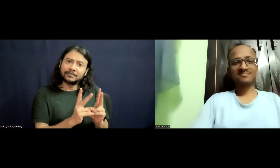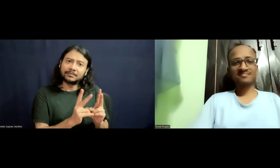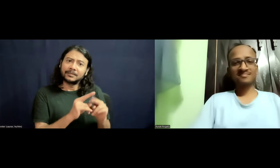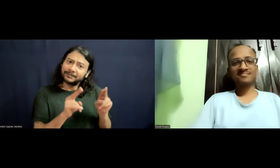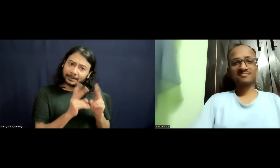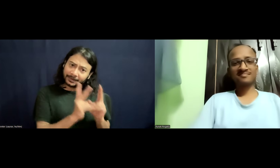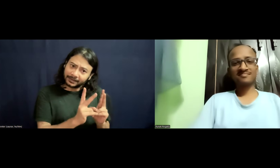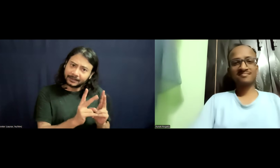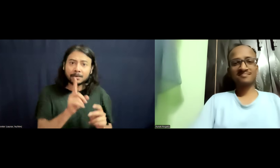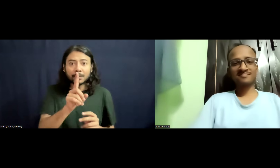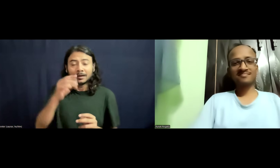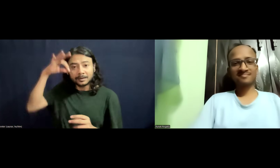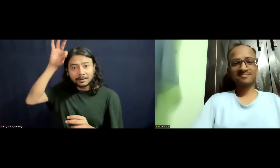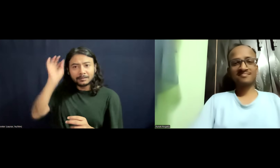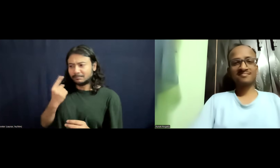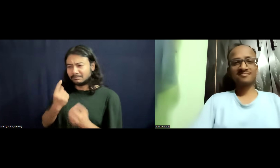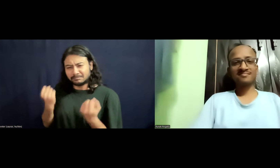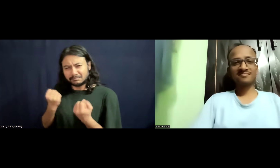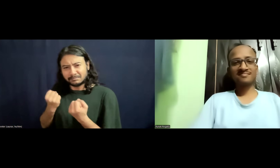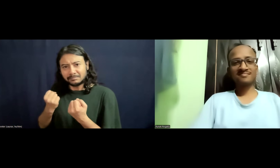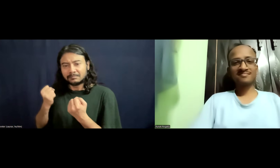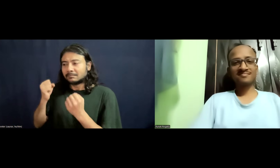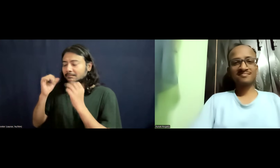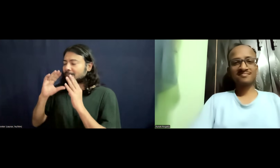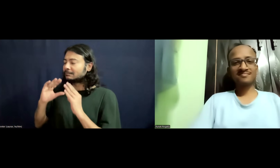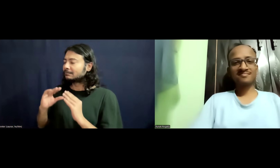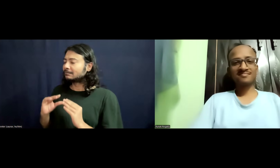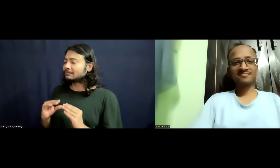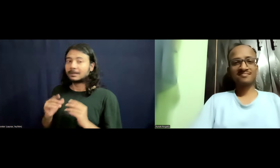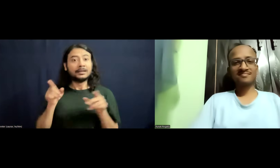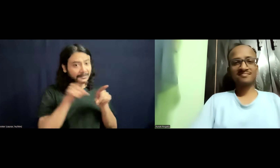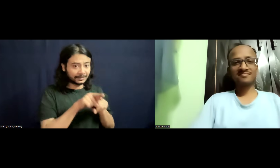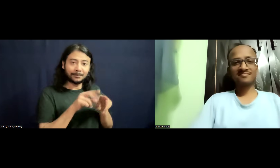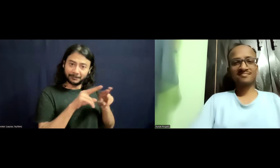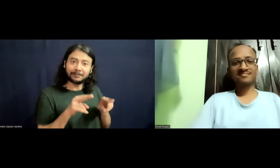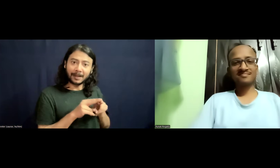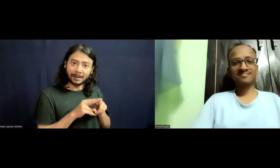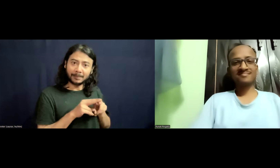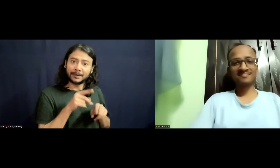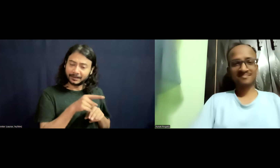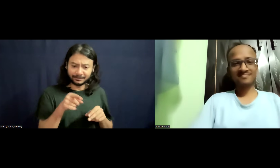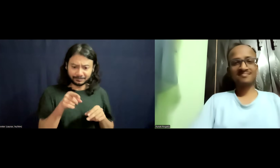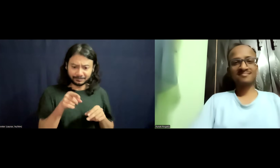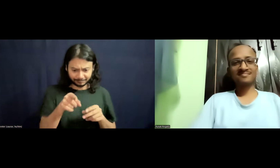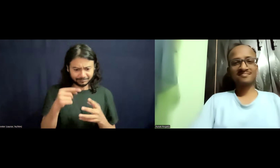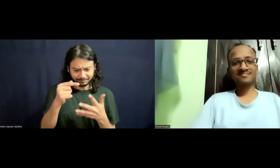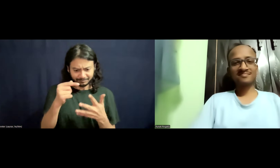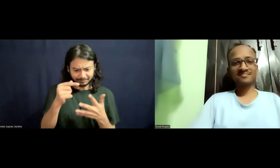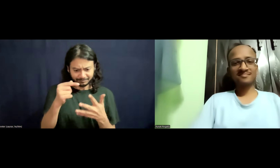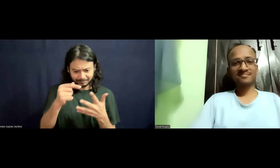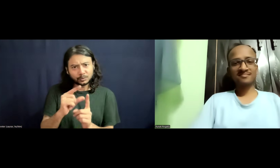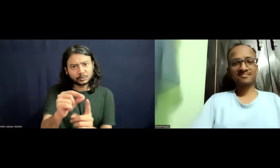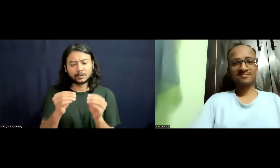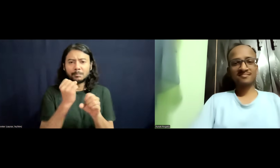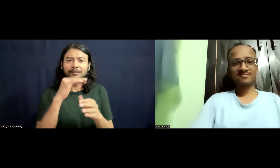a sannyasi life. So this is directly from the example from Bhagavad Gita. You don't have to leave your family. You can be at home and